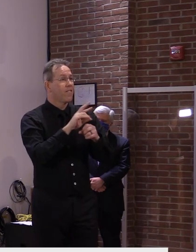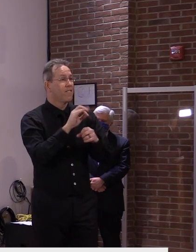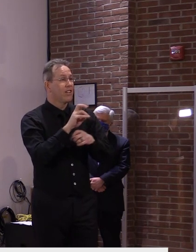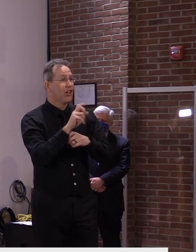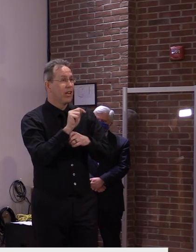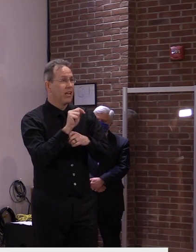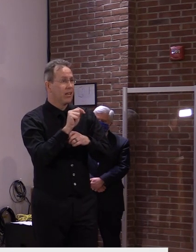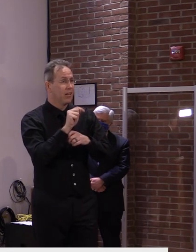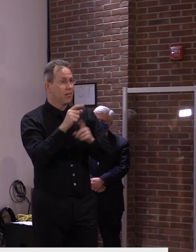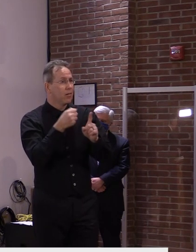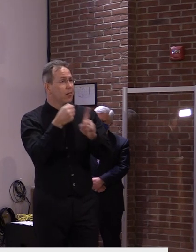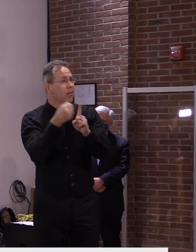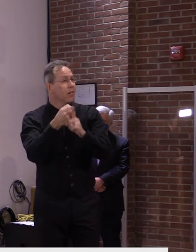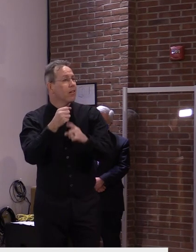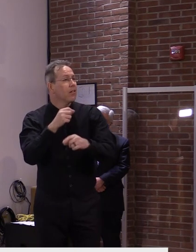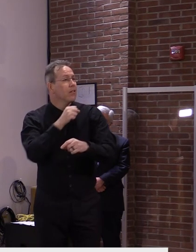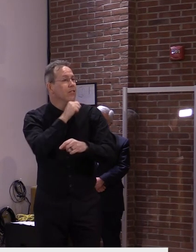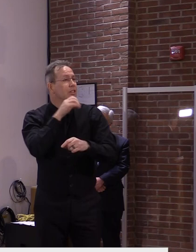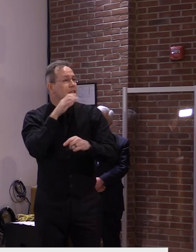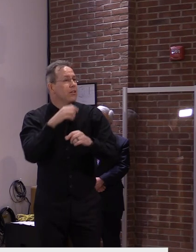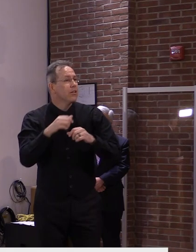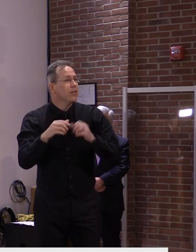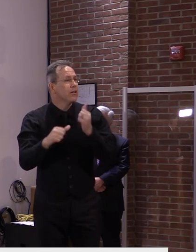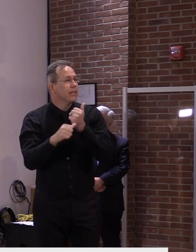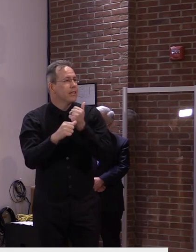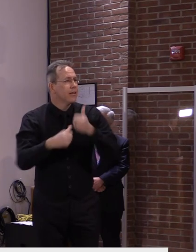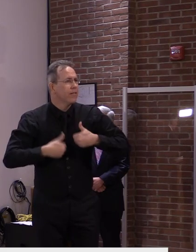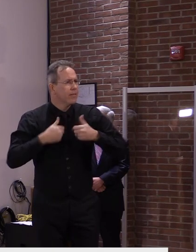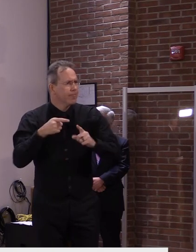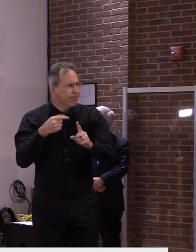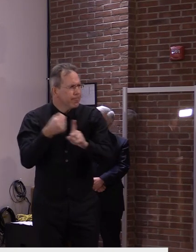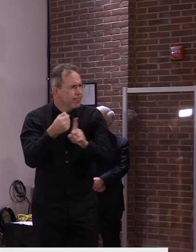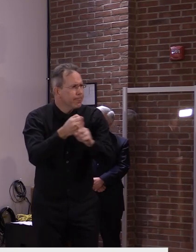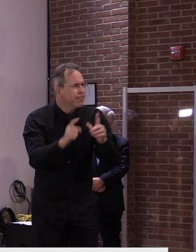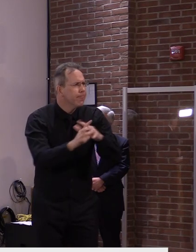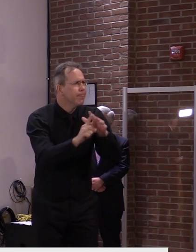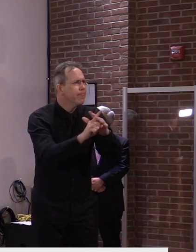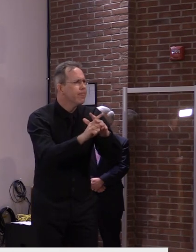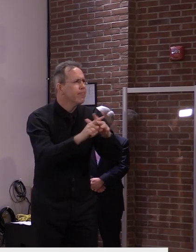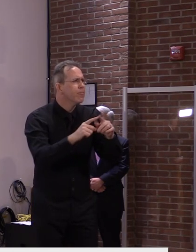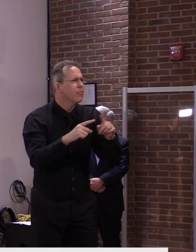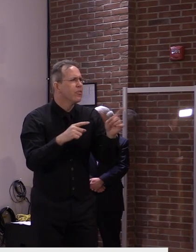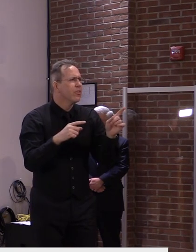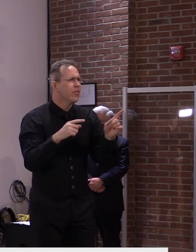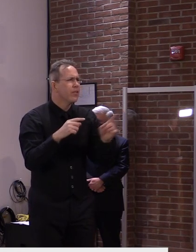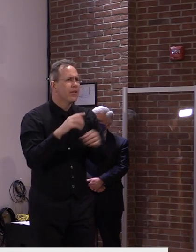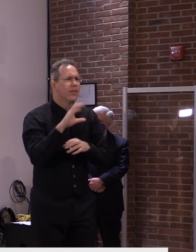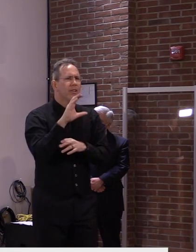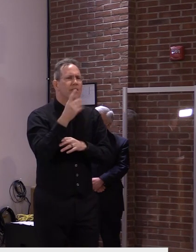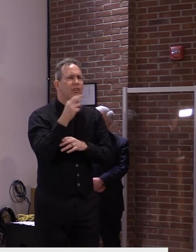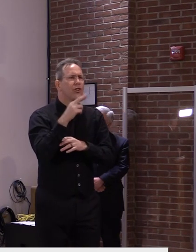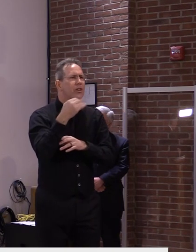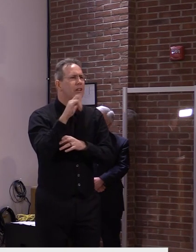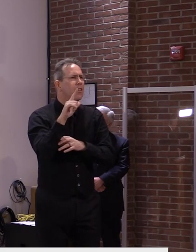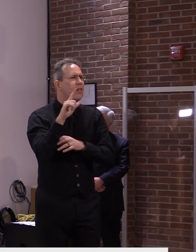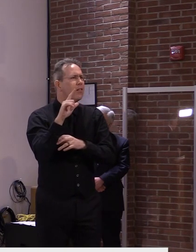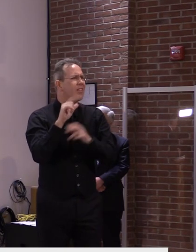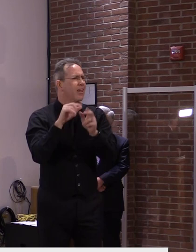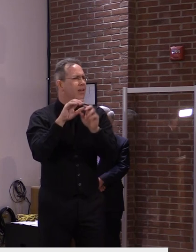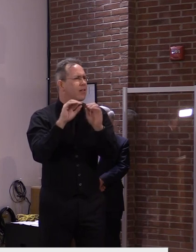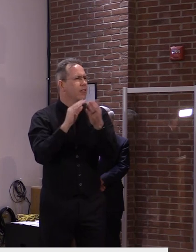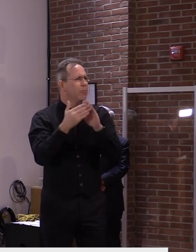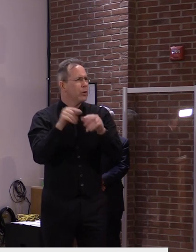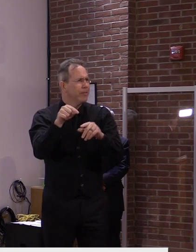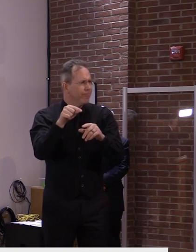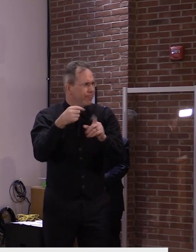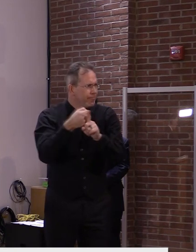significant uptick at the Village of Cedar Hill in Windsor. And I'm wondering if that's a sizable percentage of